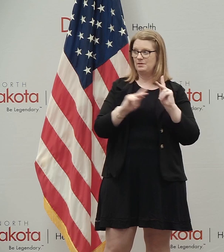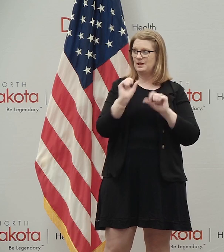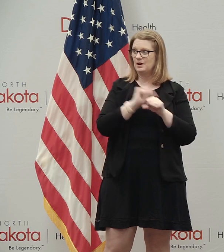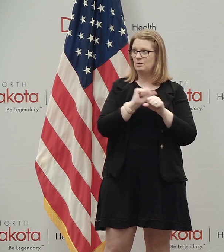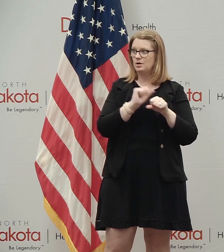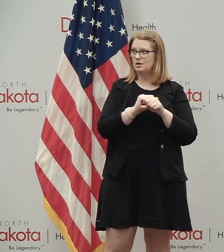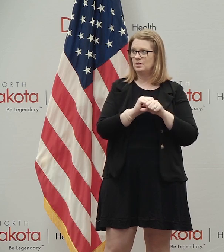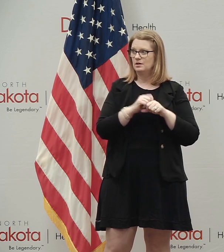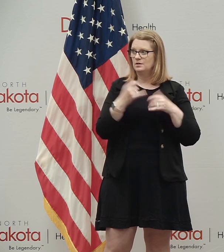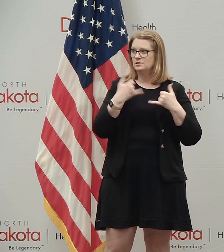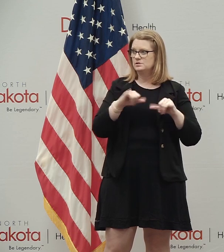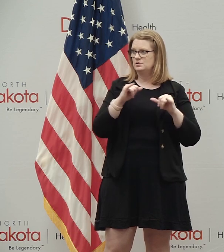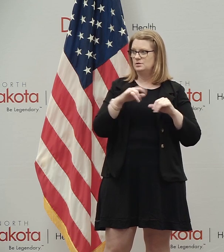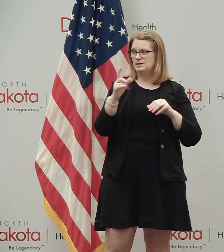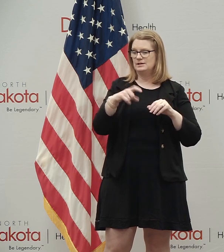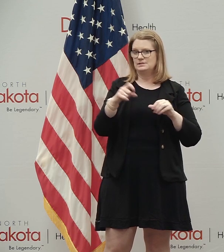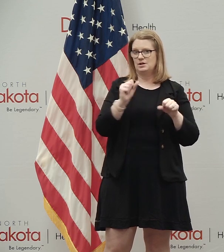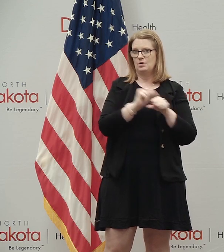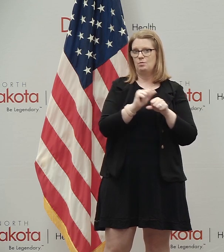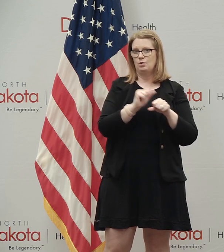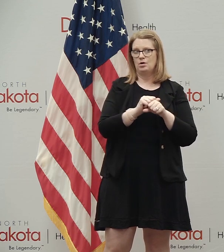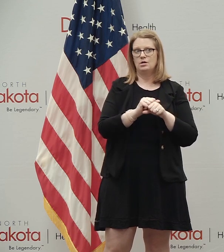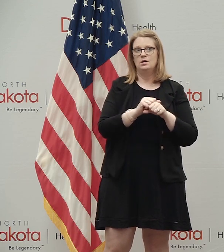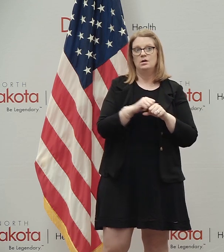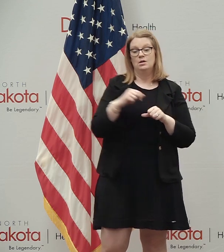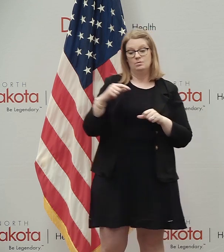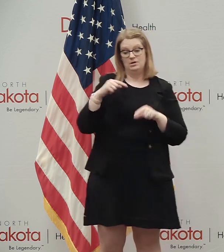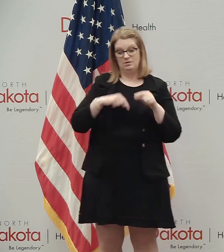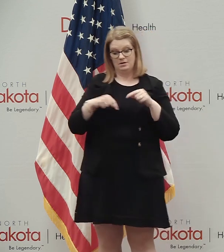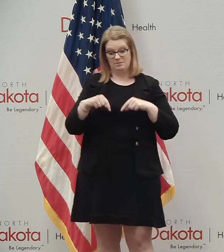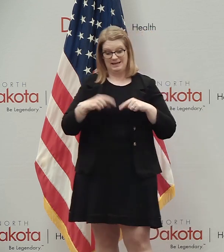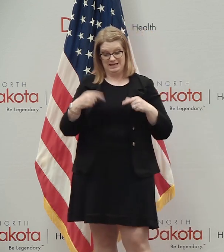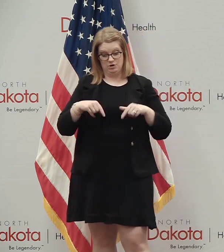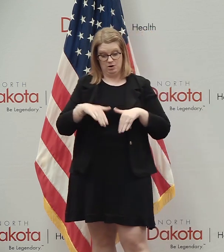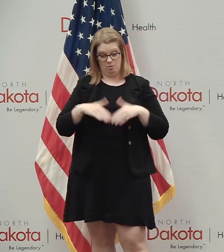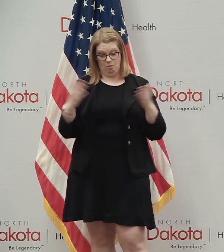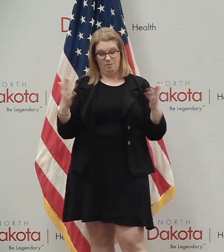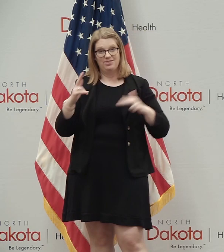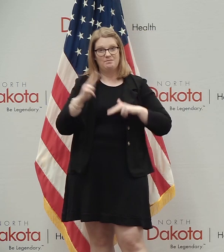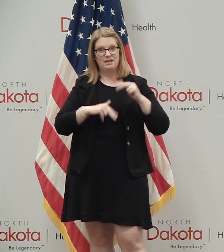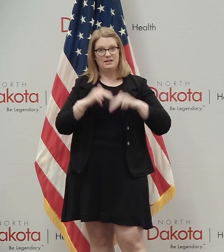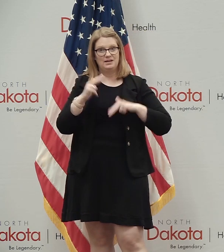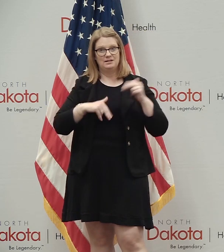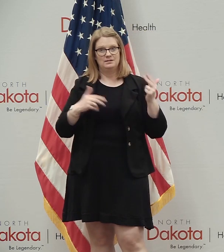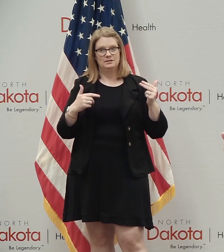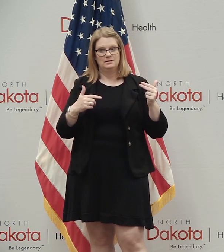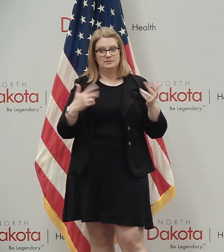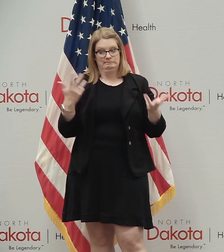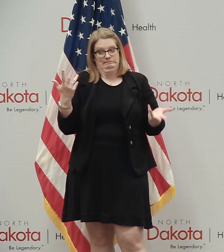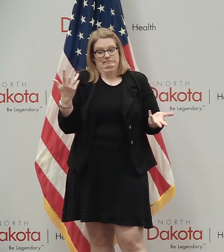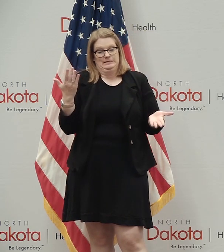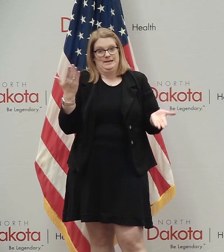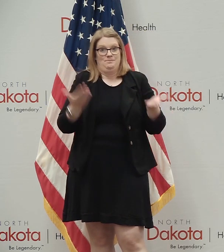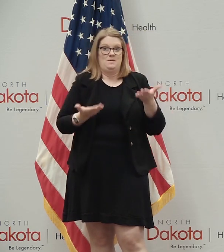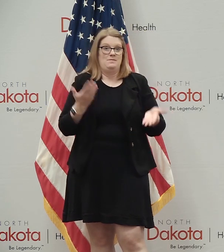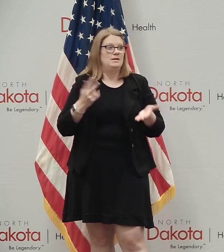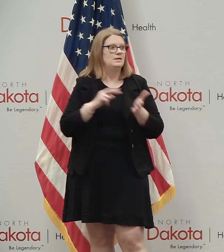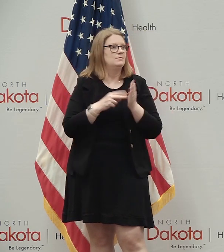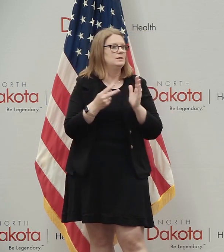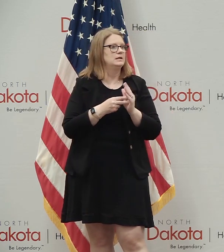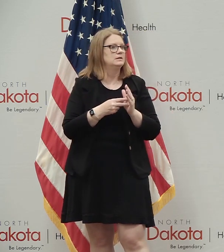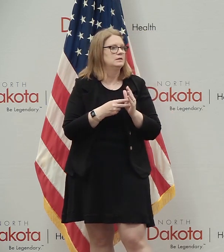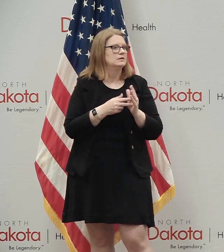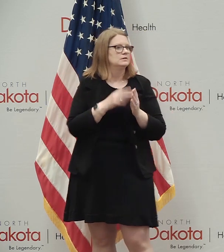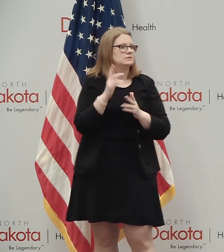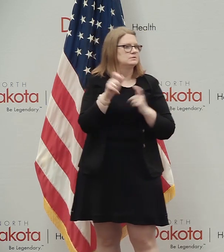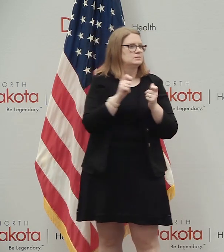essential work. But when you, quote, come back to work and reopen the Capitol, it may be a hybrid. It may be that there are certain managers and